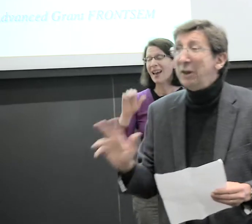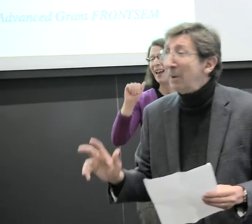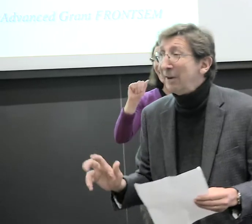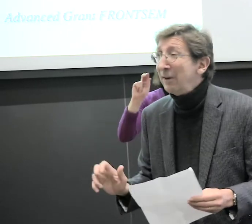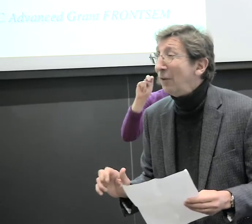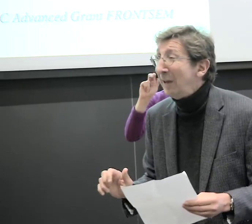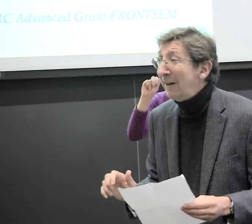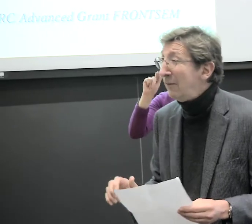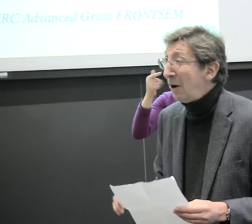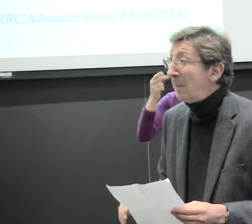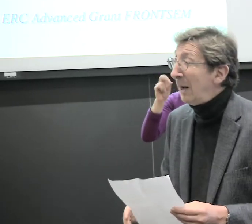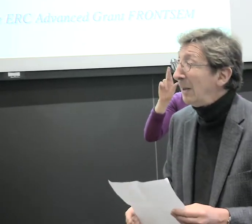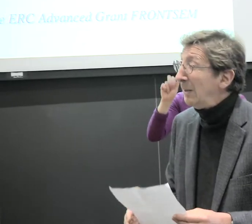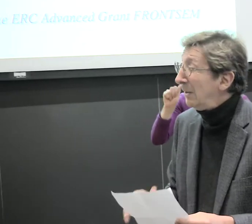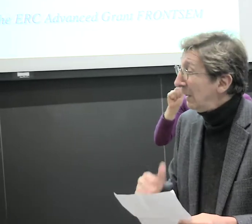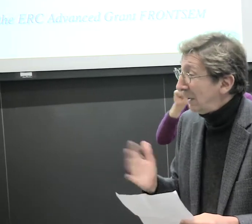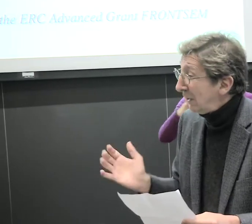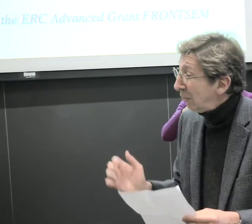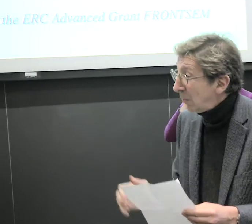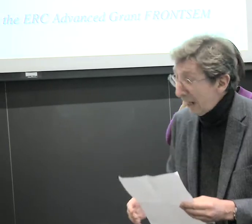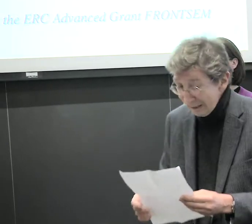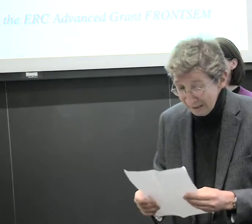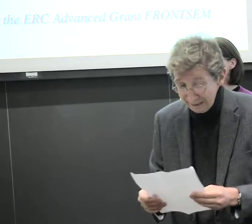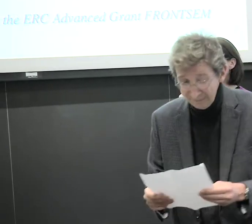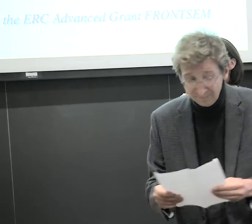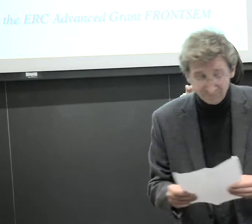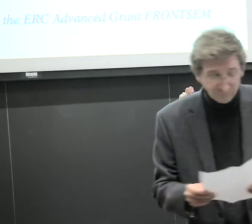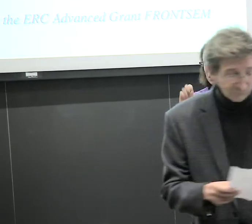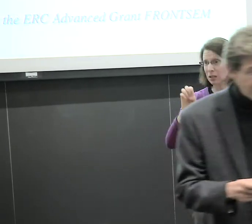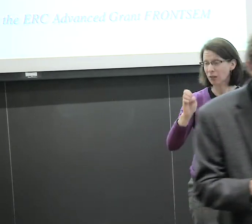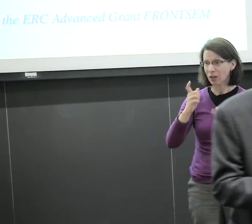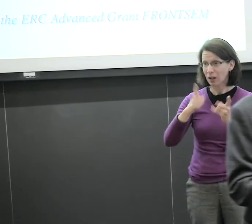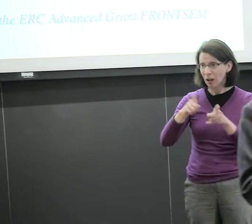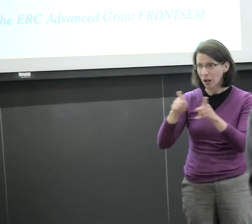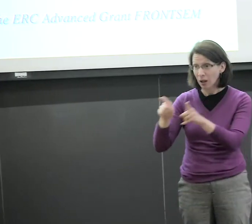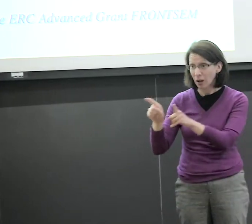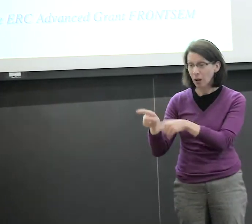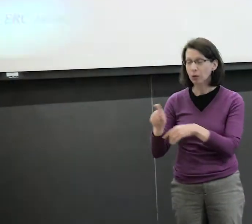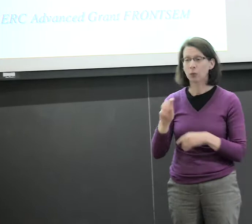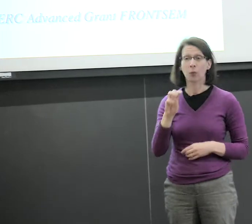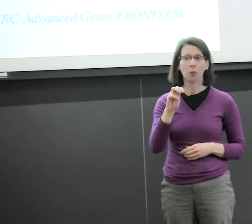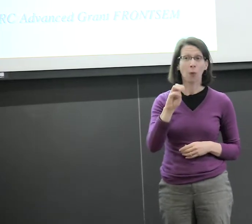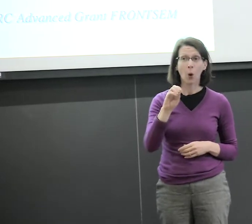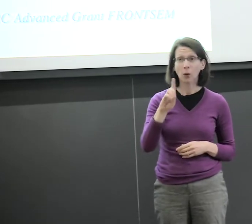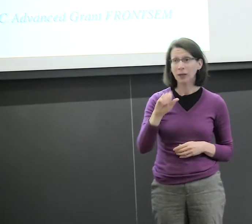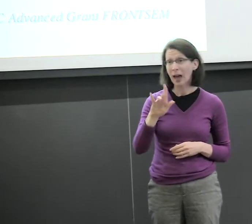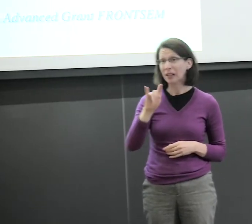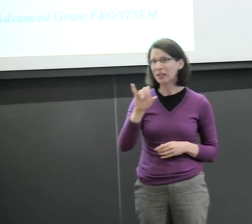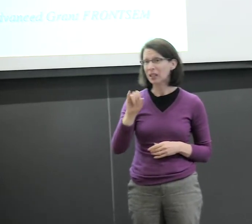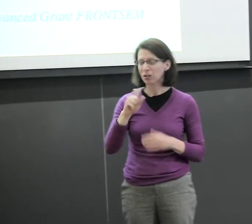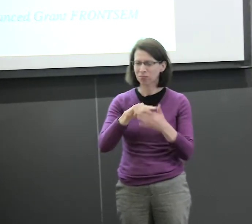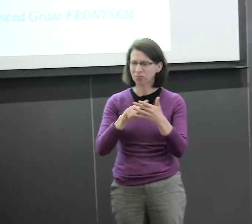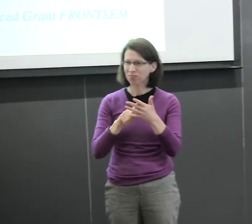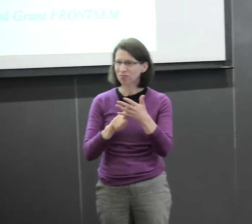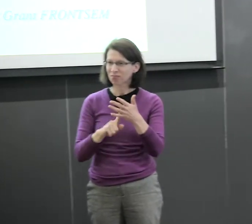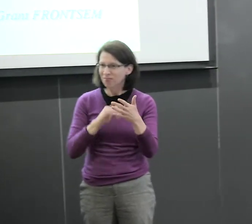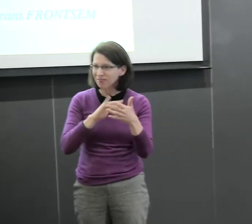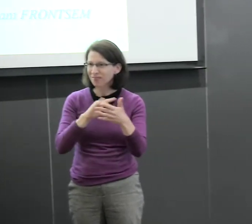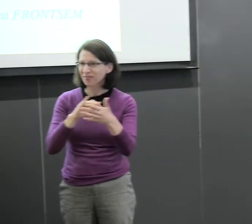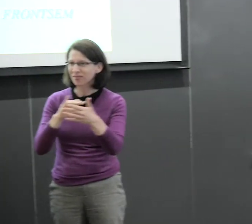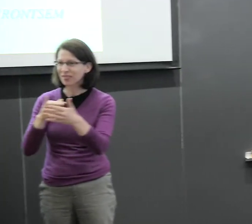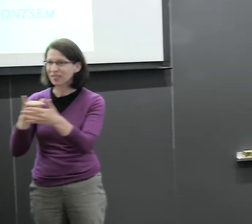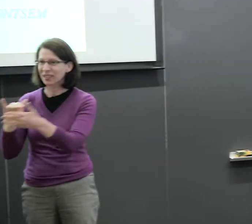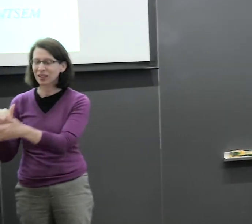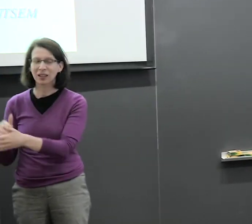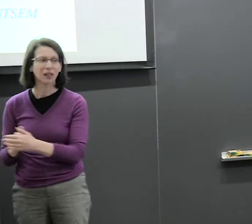to sequence tense phenomena to modalities. One of the areas that is explored